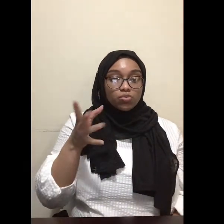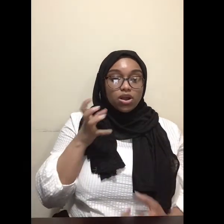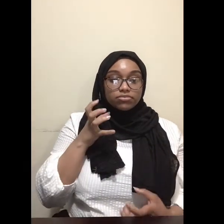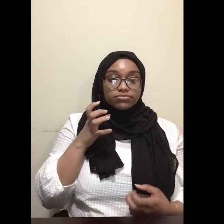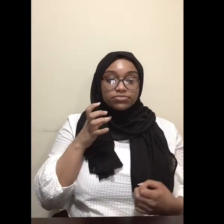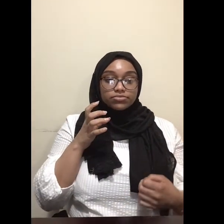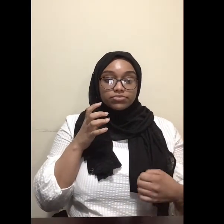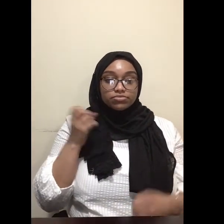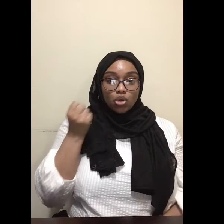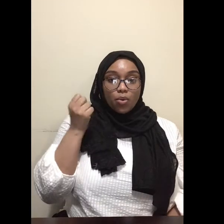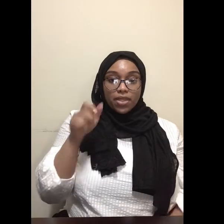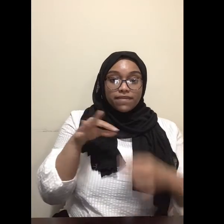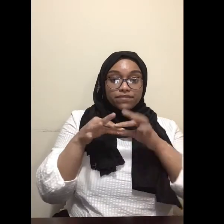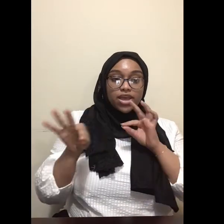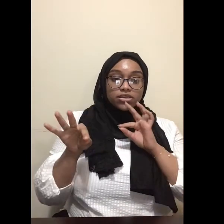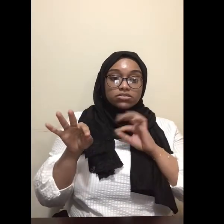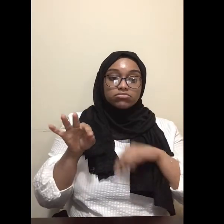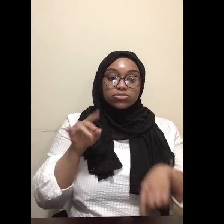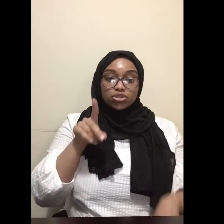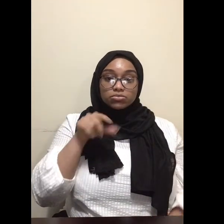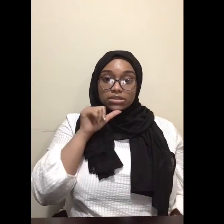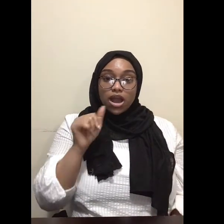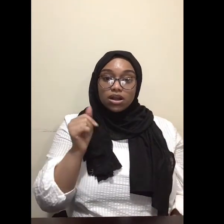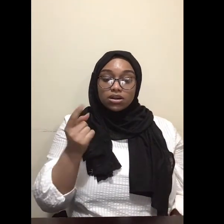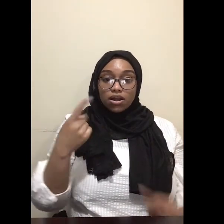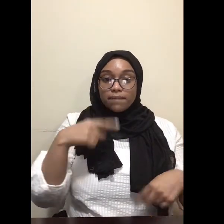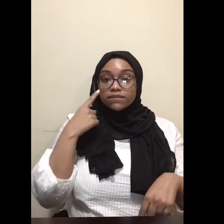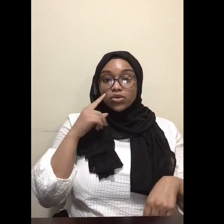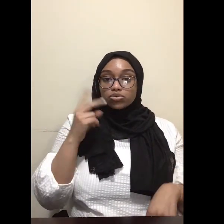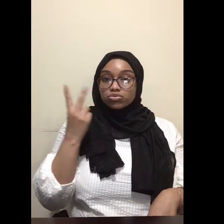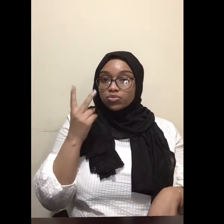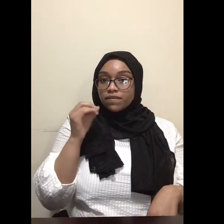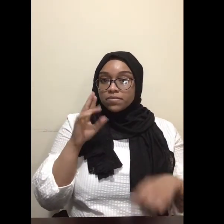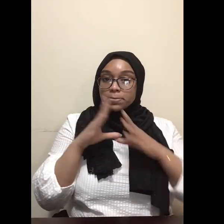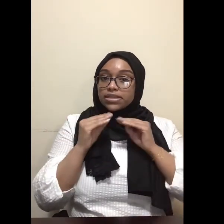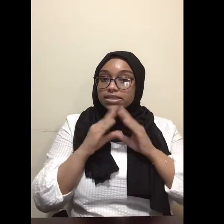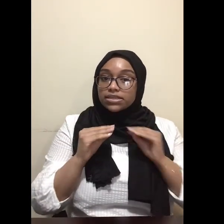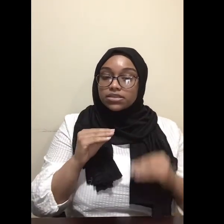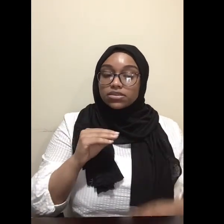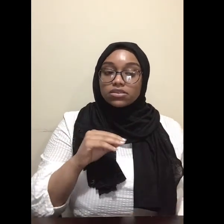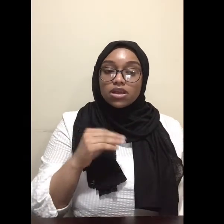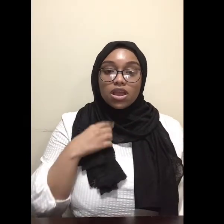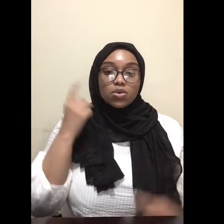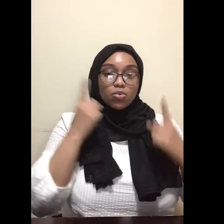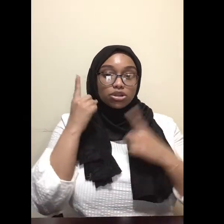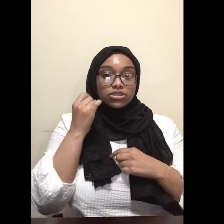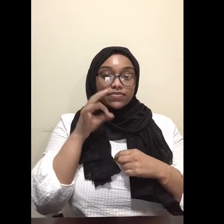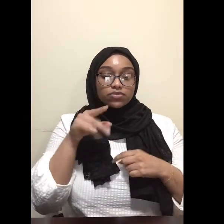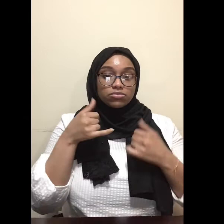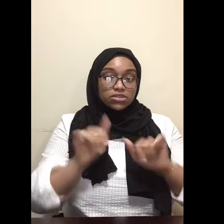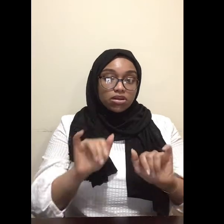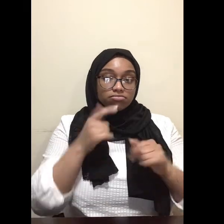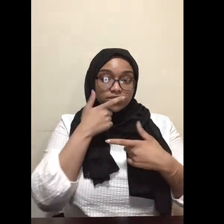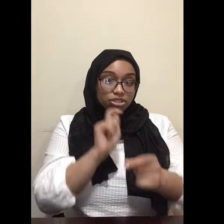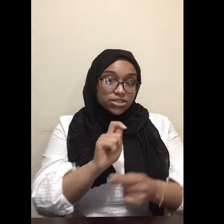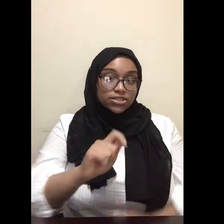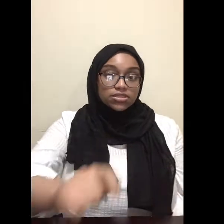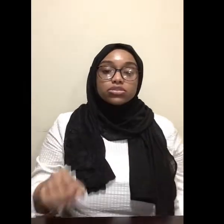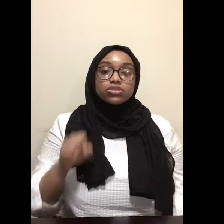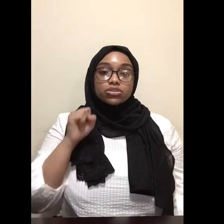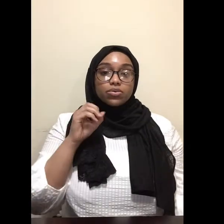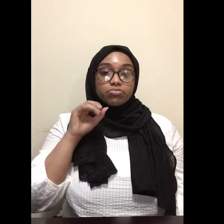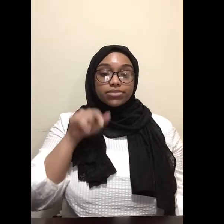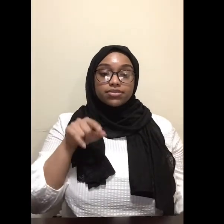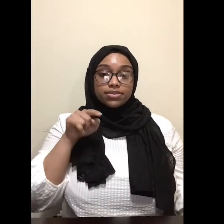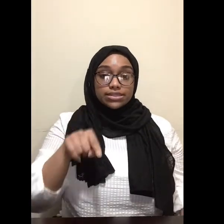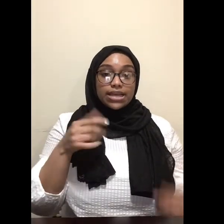So you want to use I and we statements when possible to explain how you feel about their behavior. So rather than